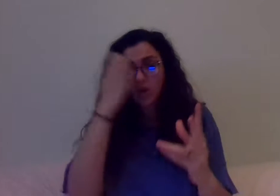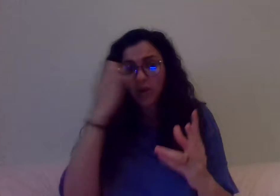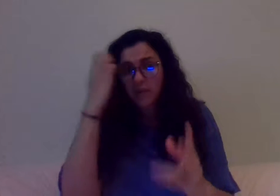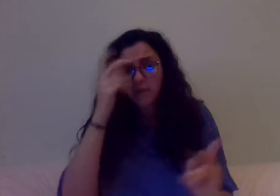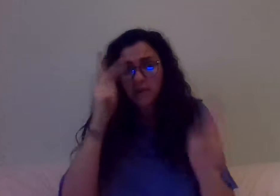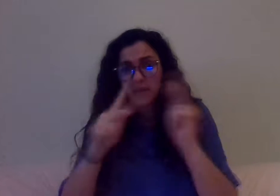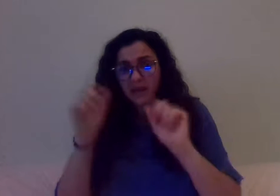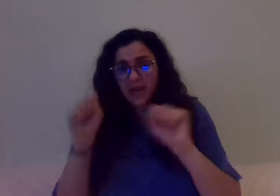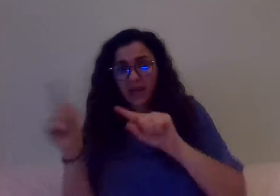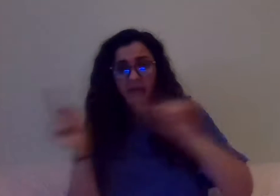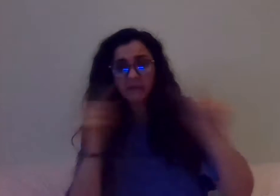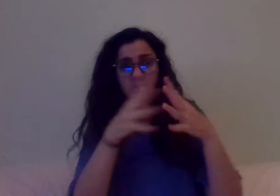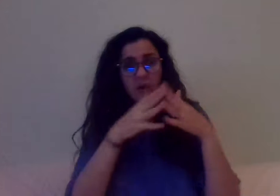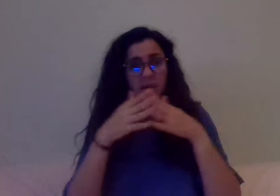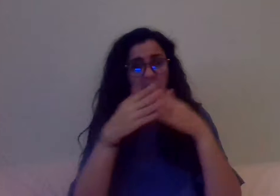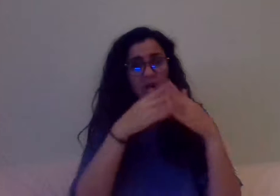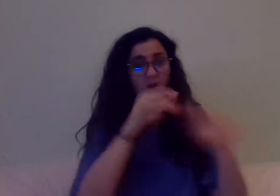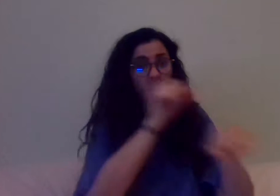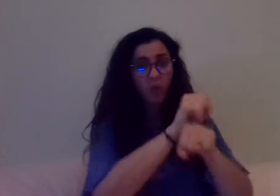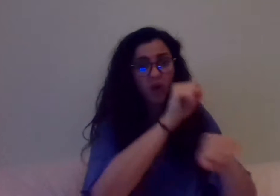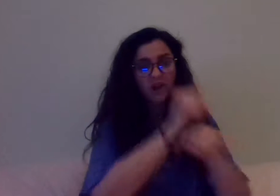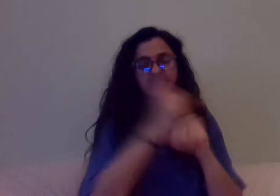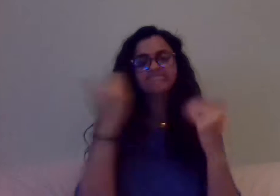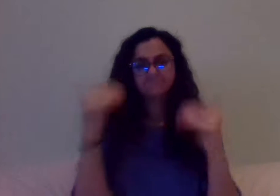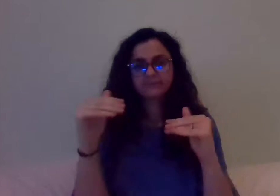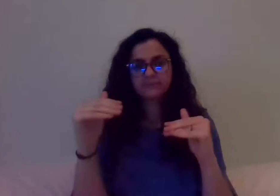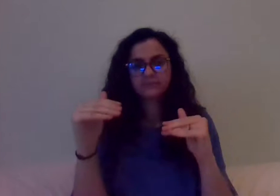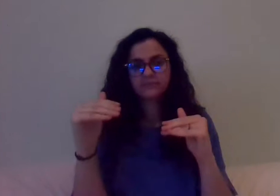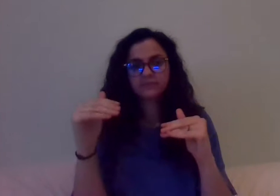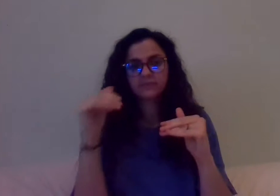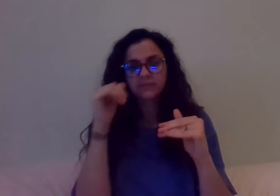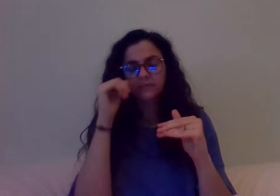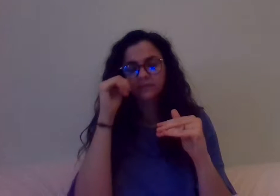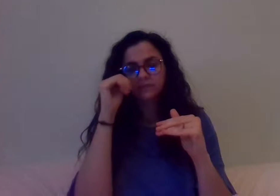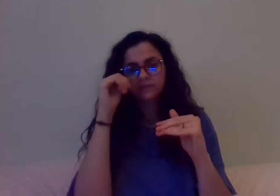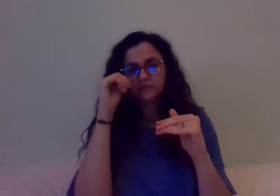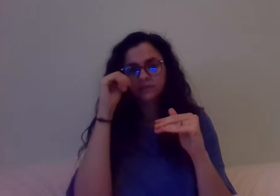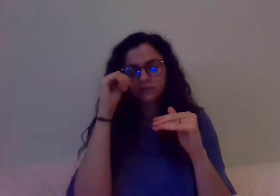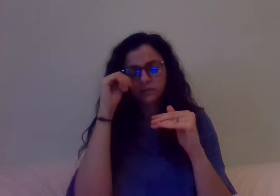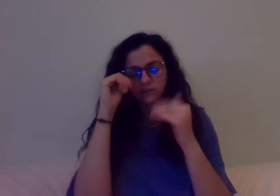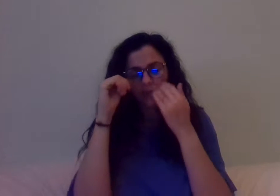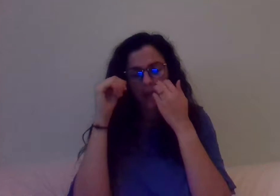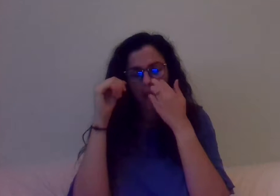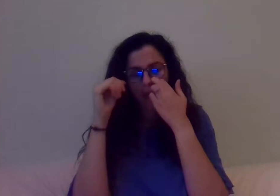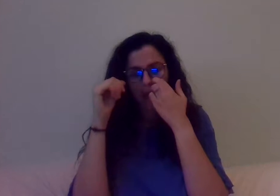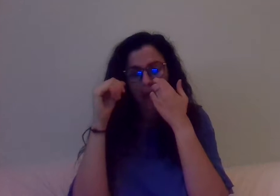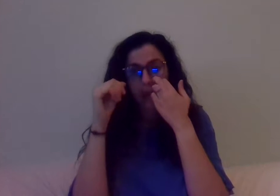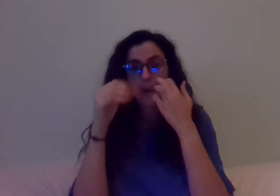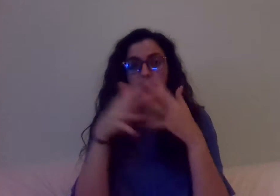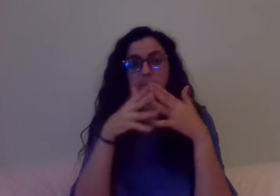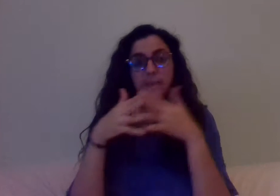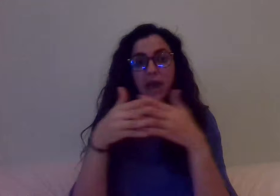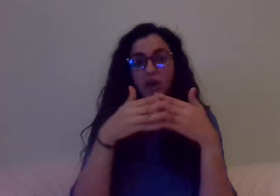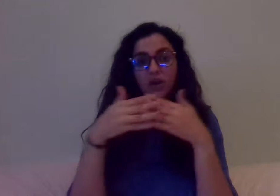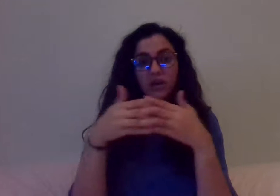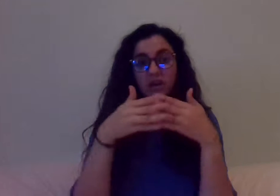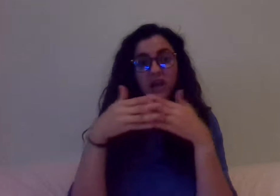And then in 1917, when the United States officially enters World War I, about 3 million men